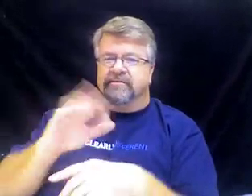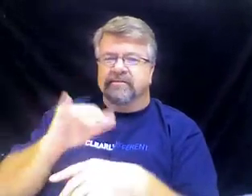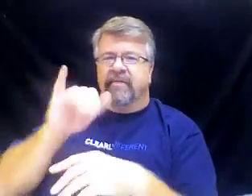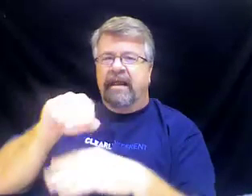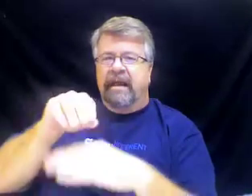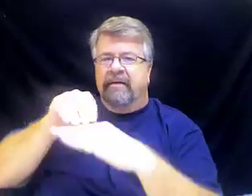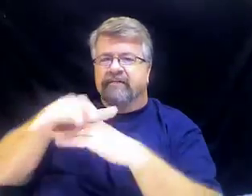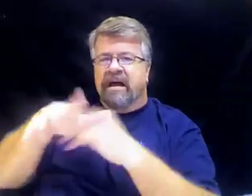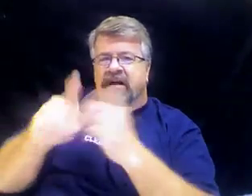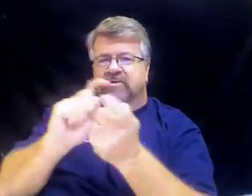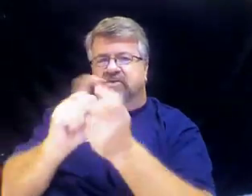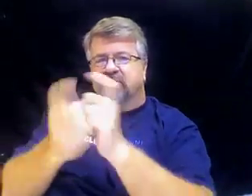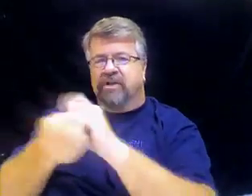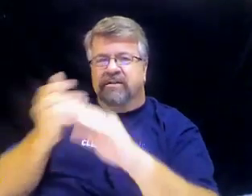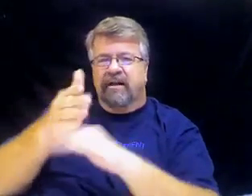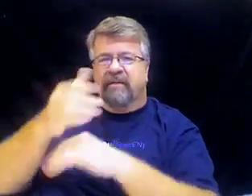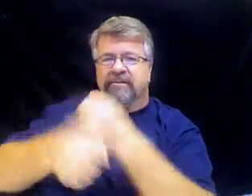I don't know.